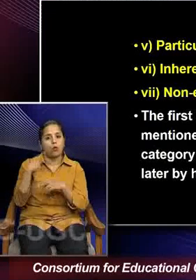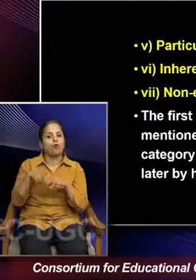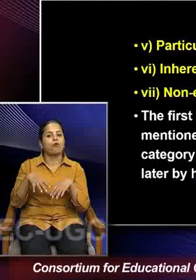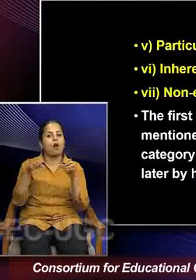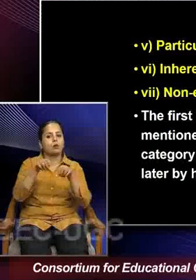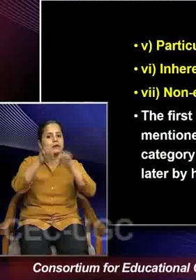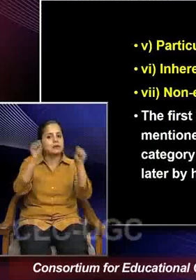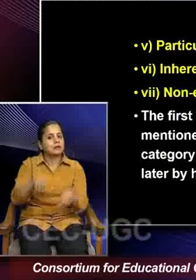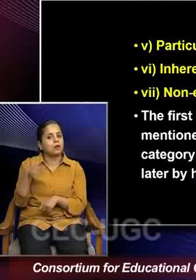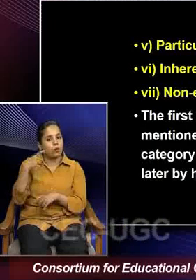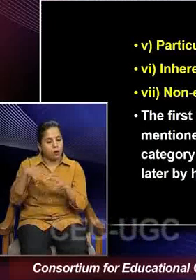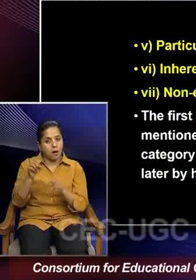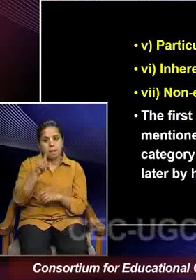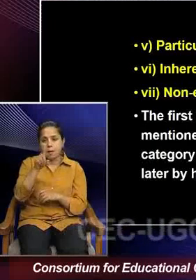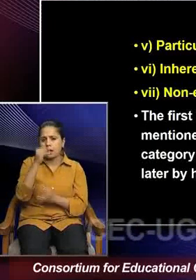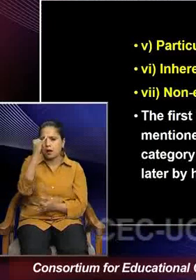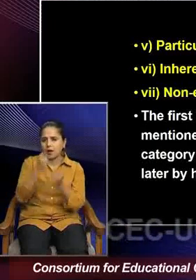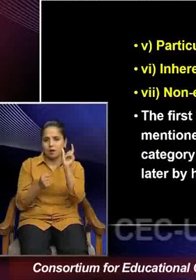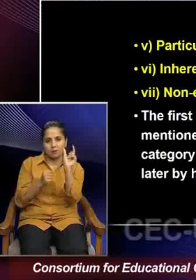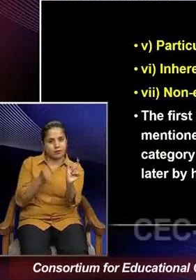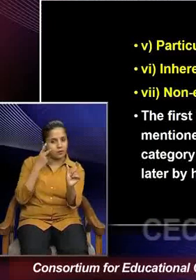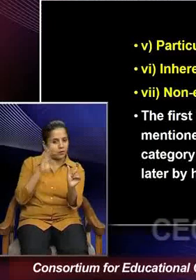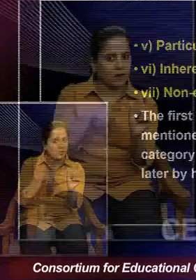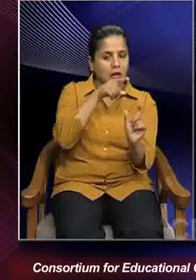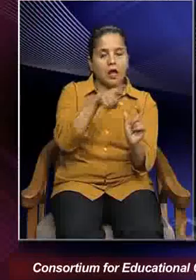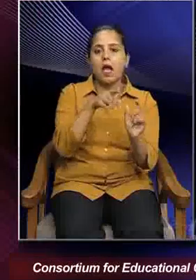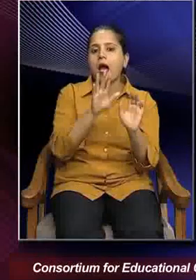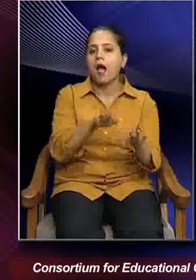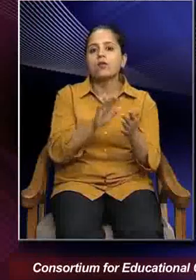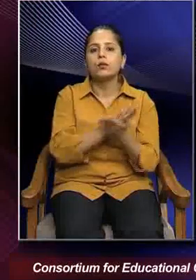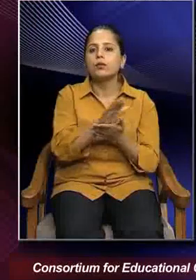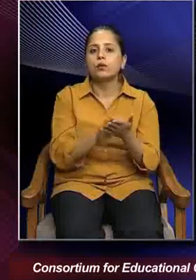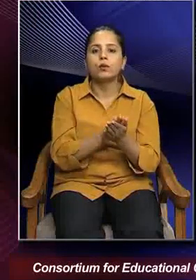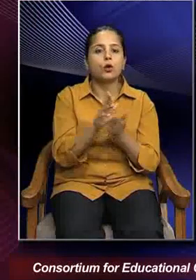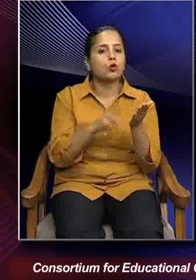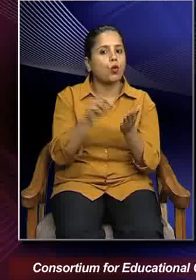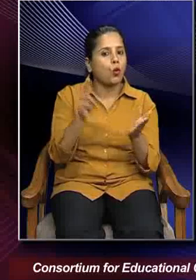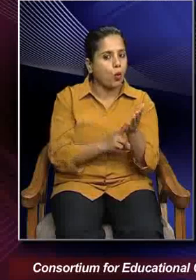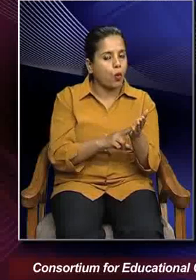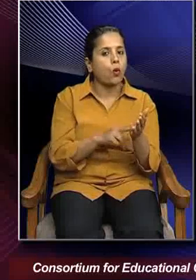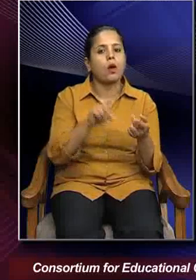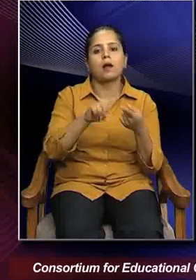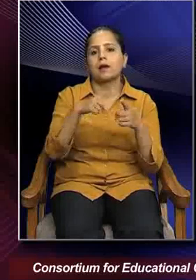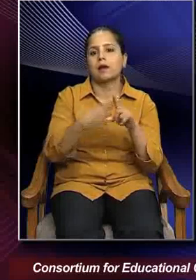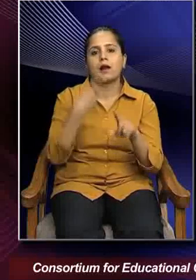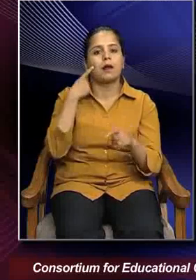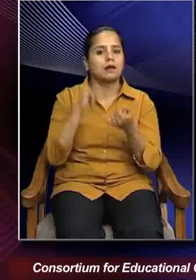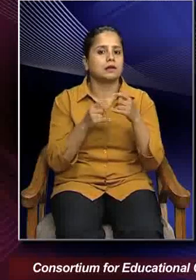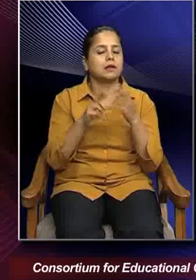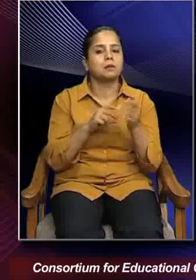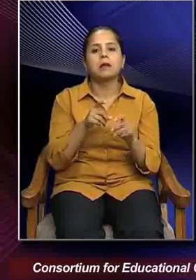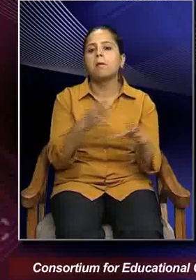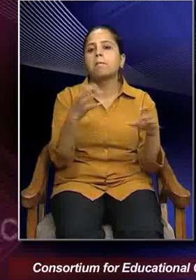system, while the last, which is non-existence or abhav, that was